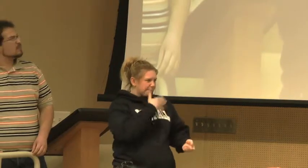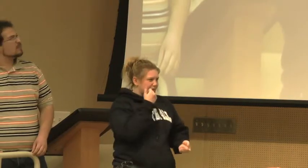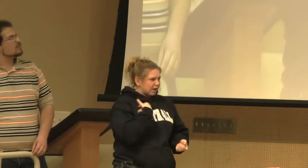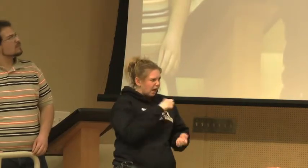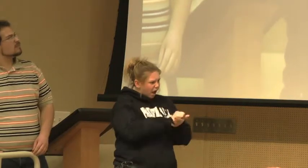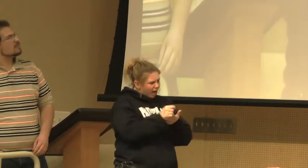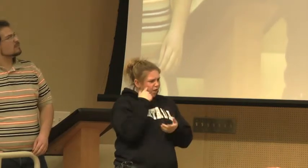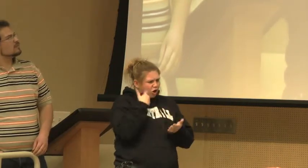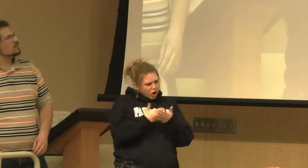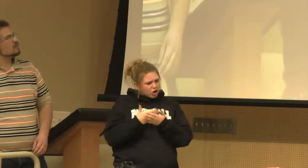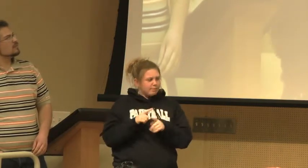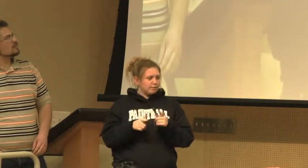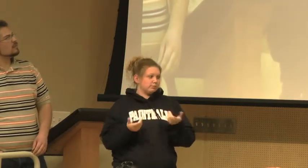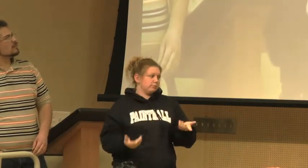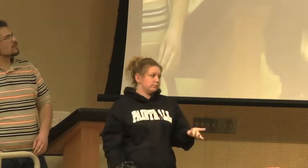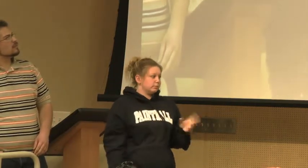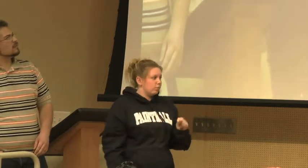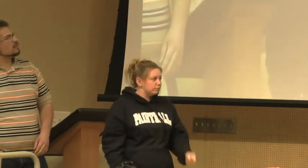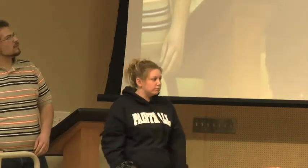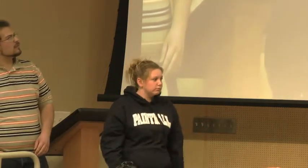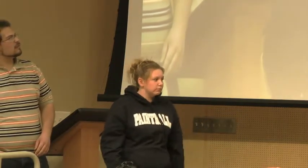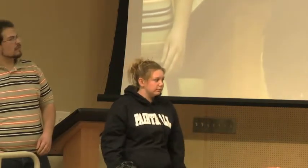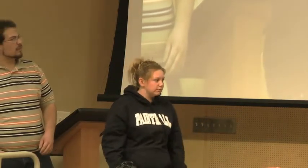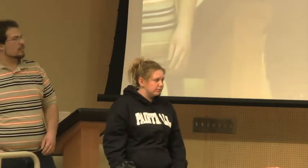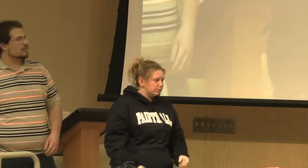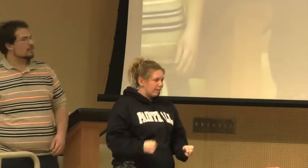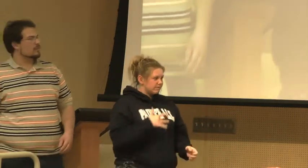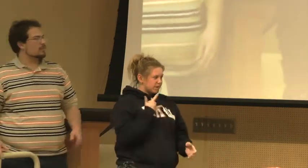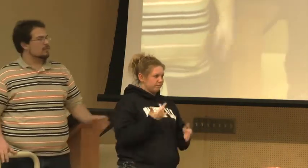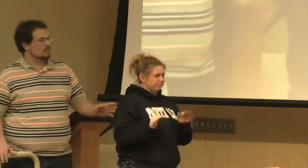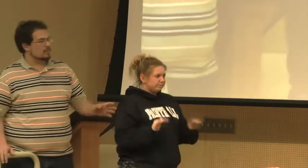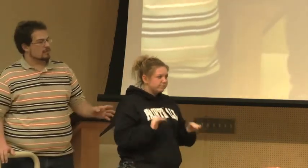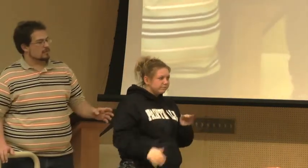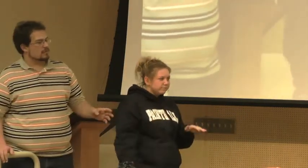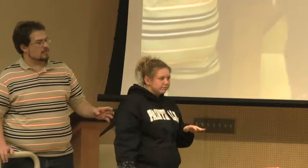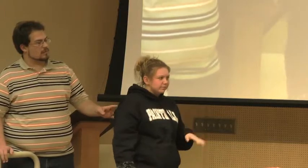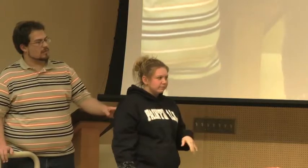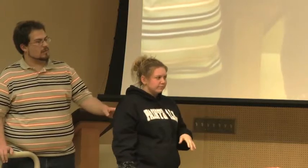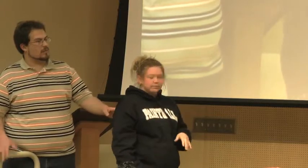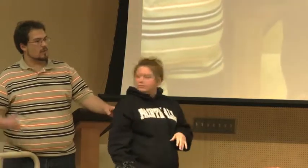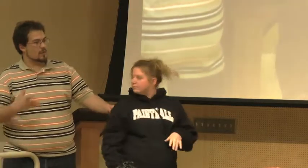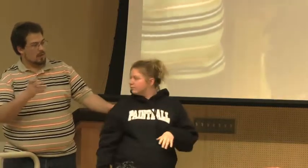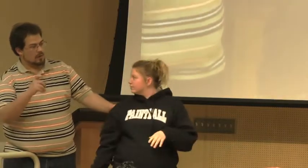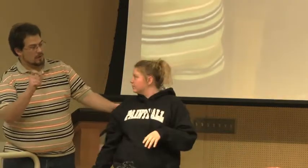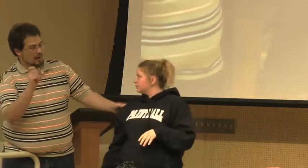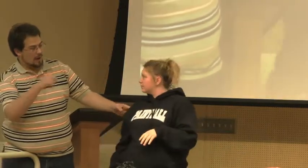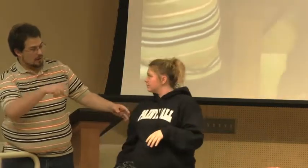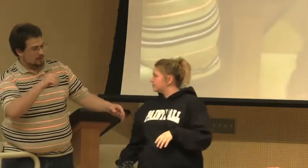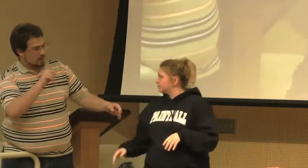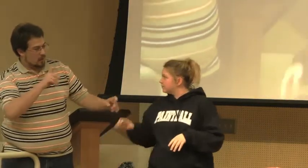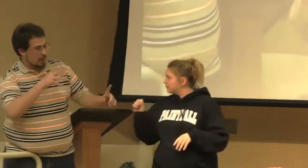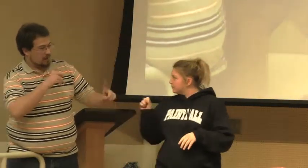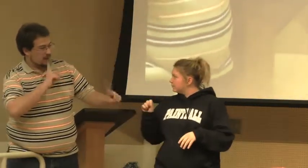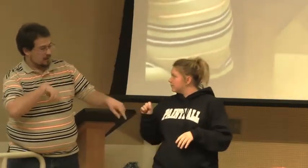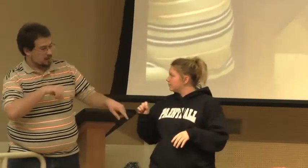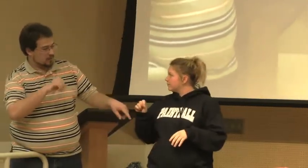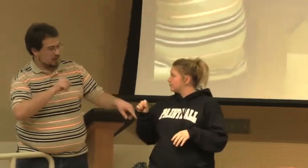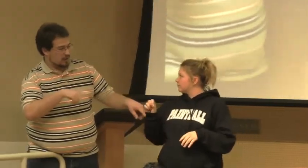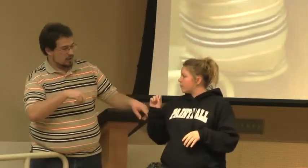rather than, you know, doing well in A and B class and getting high grades and then finding out that, no, really, I'm not doing very well.